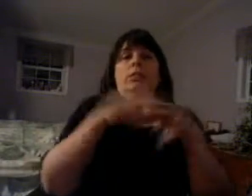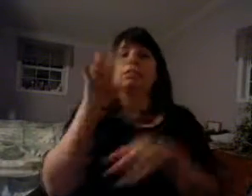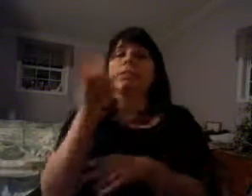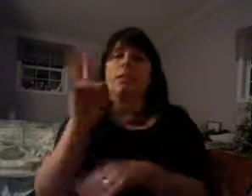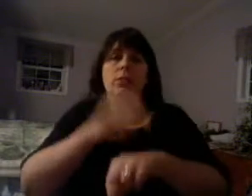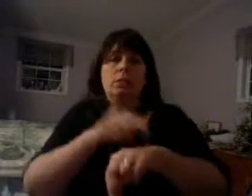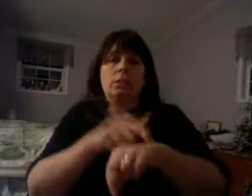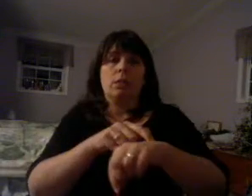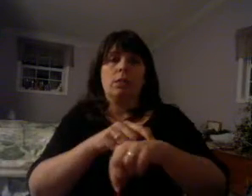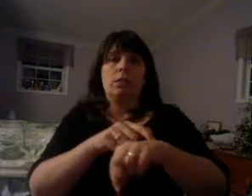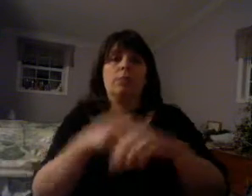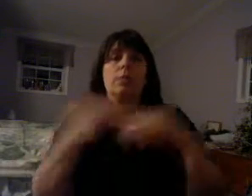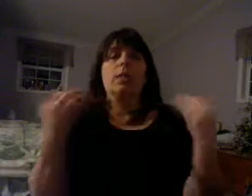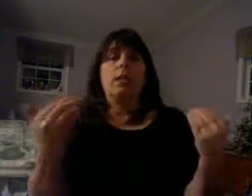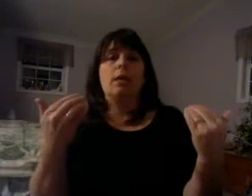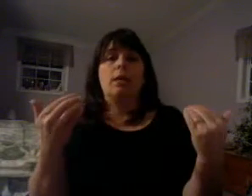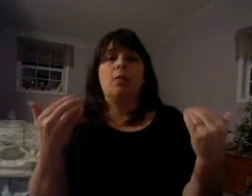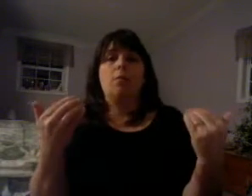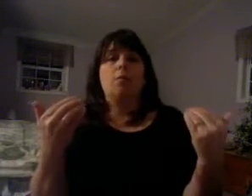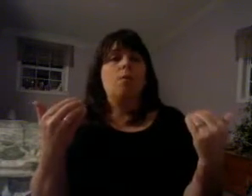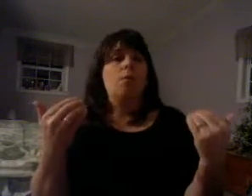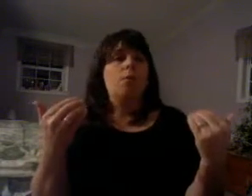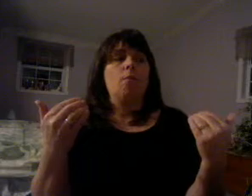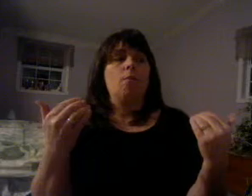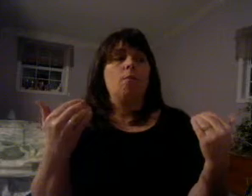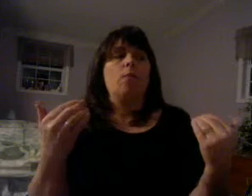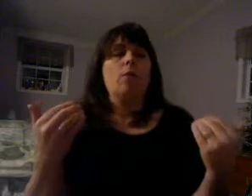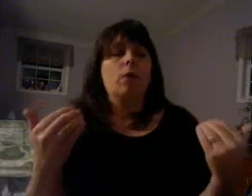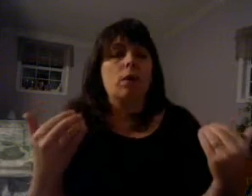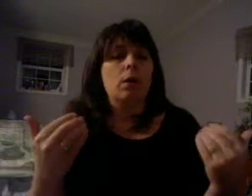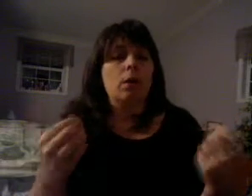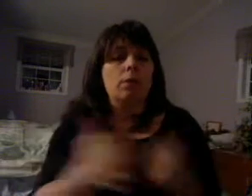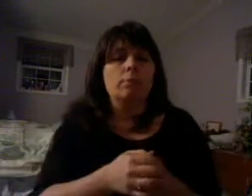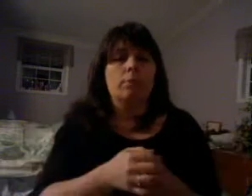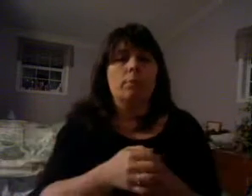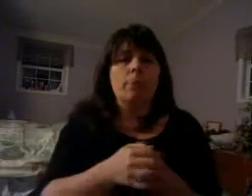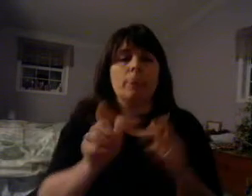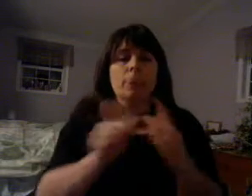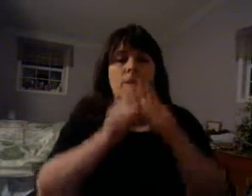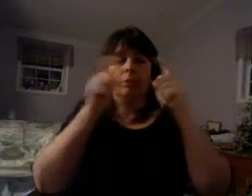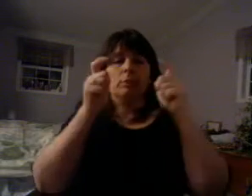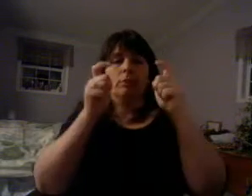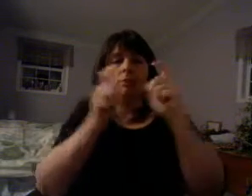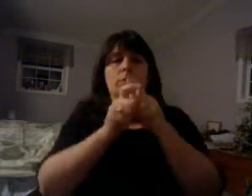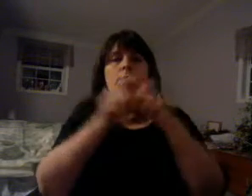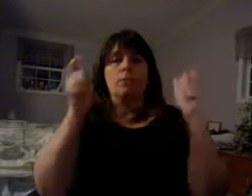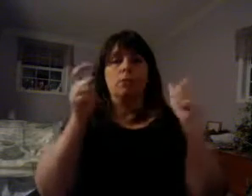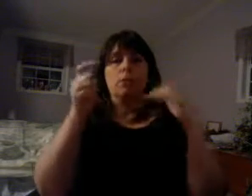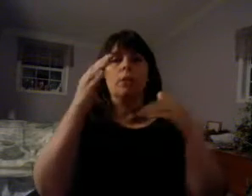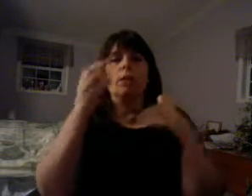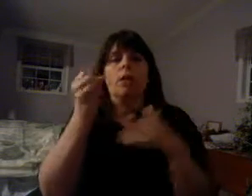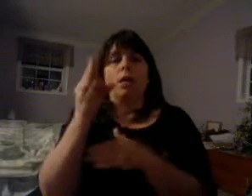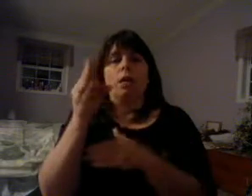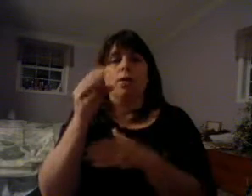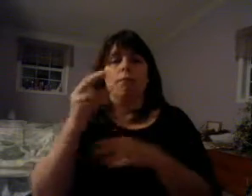a majority of victims and offenders, not just a disproportionate number, but an absolute majority of victims and offenders of